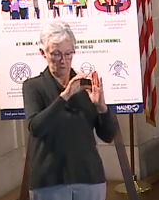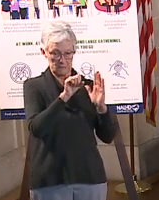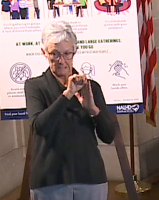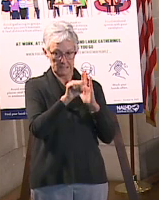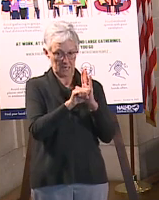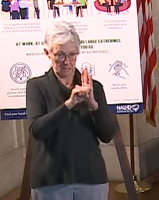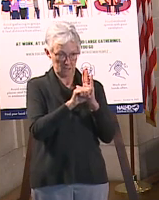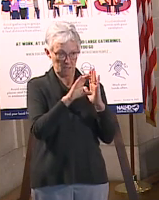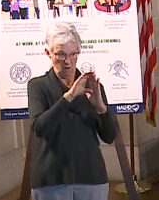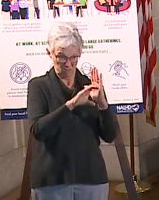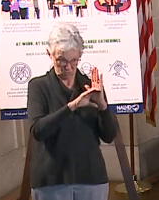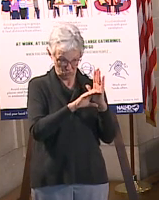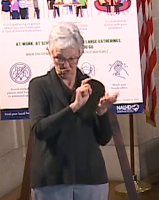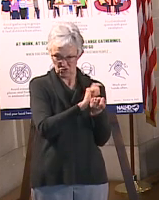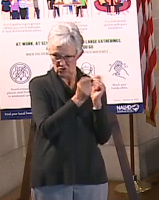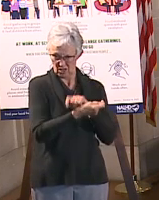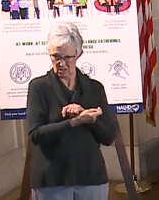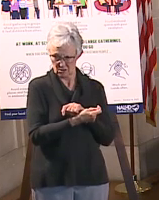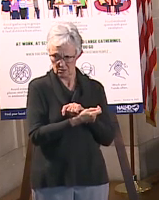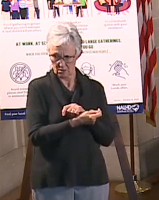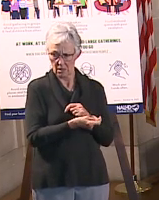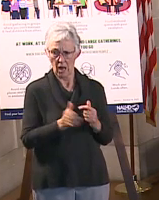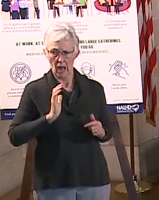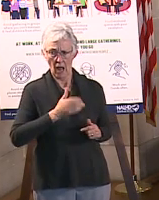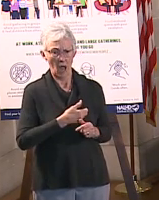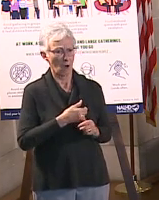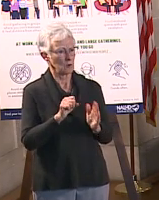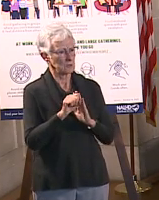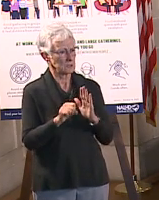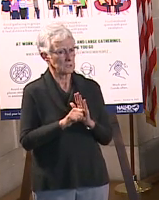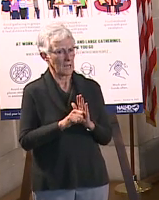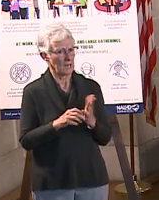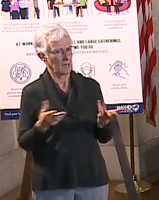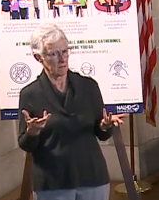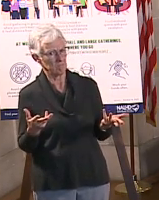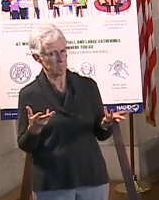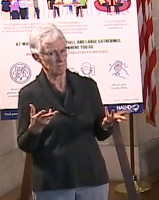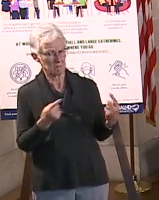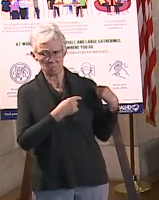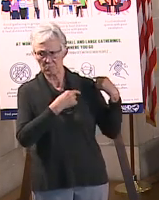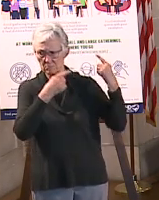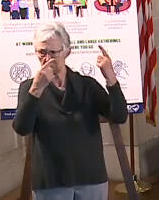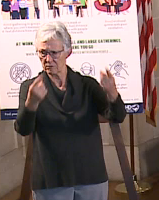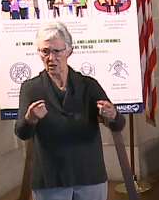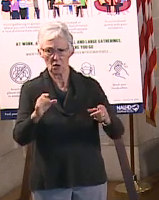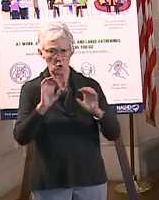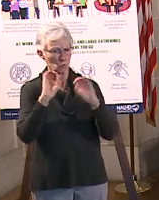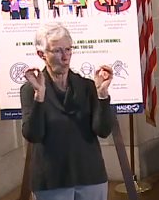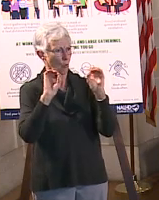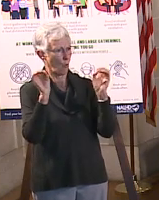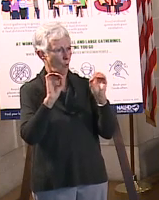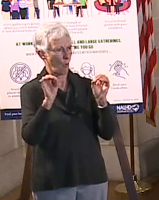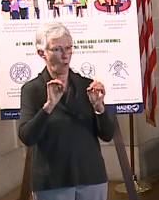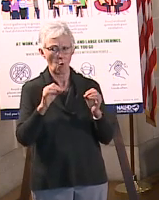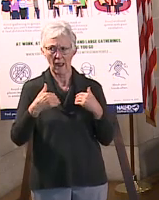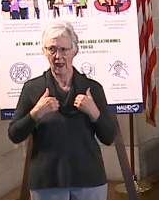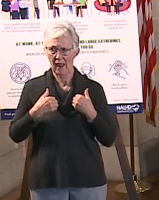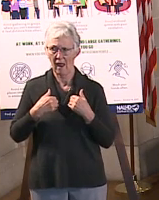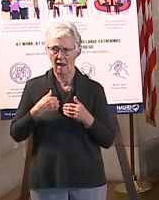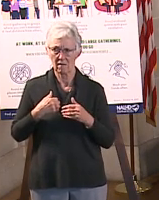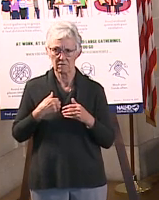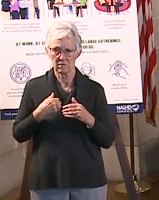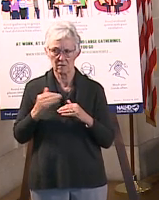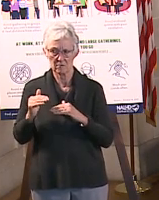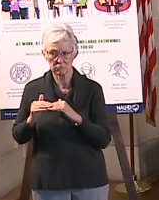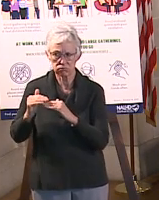position here at the state of Nebraska is because we don't take on debt. Typically, look, people don't take on debt for bad reasons. It's always for a good cause.